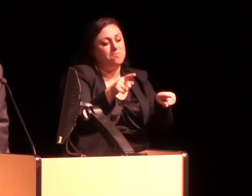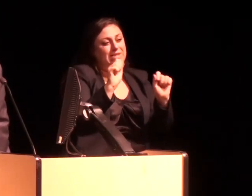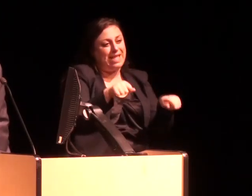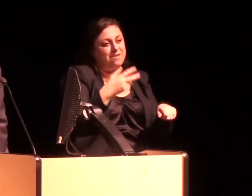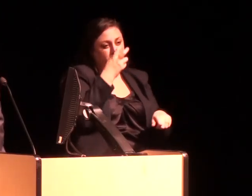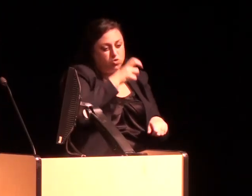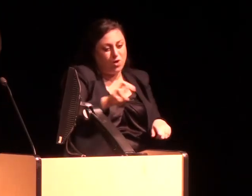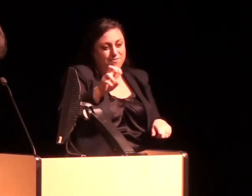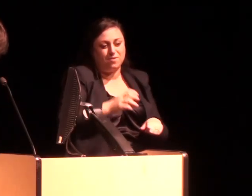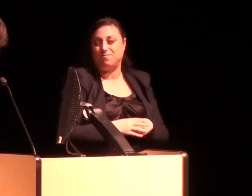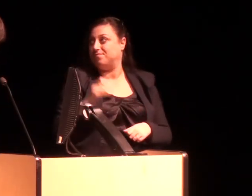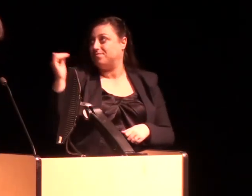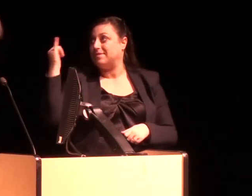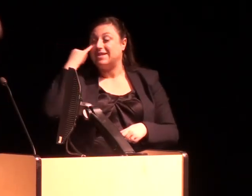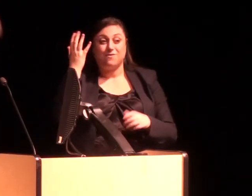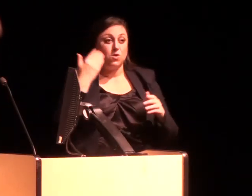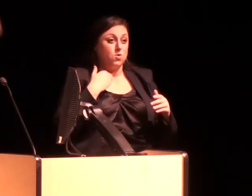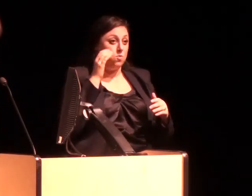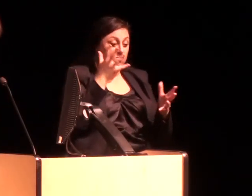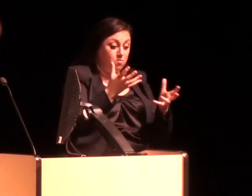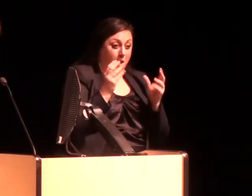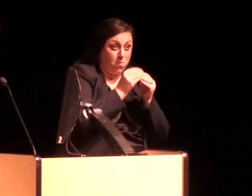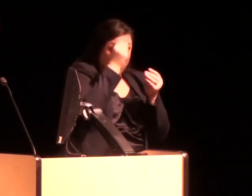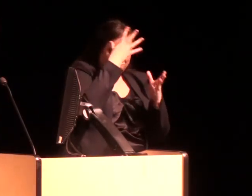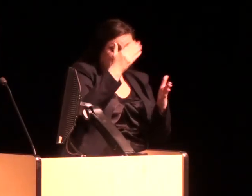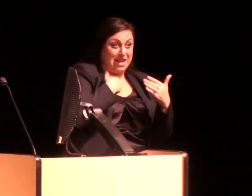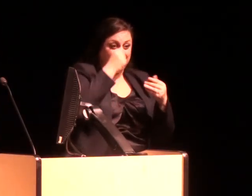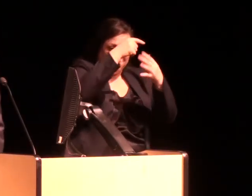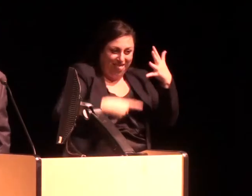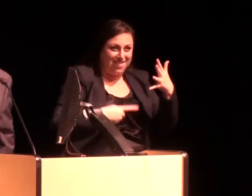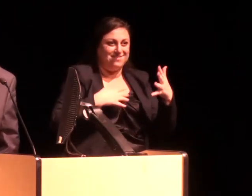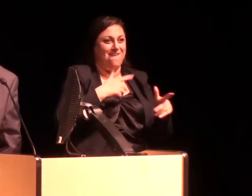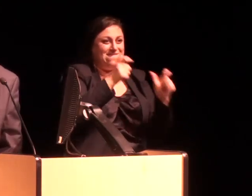hope now you have more information to answer all that.